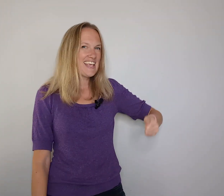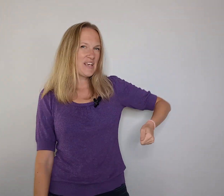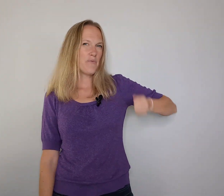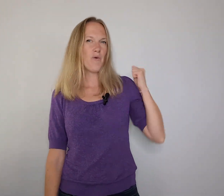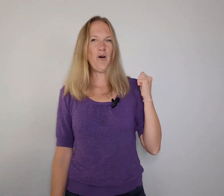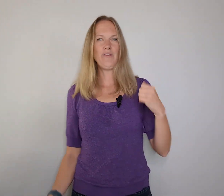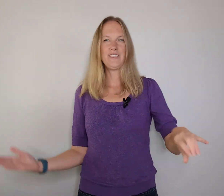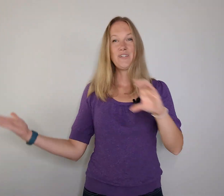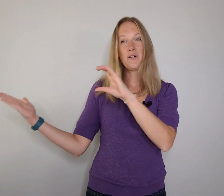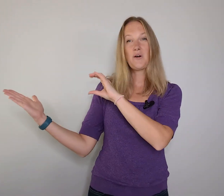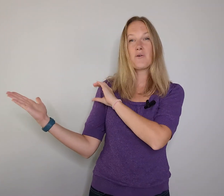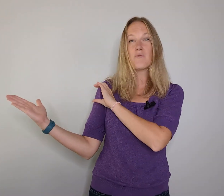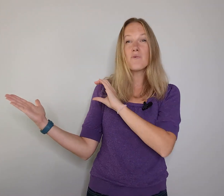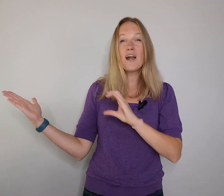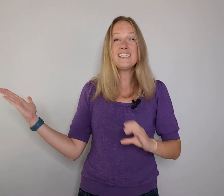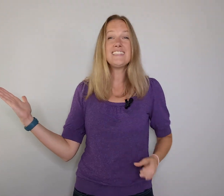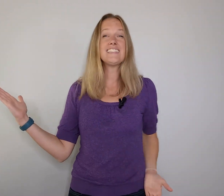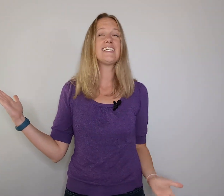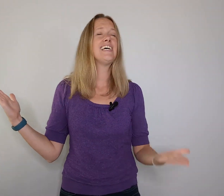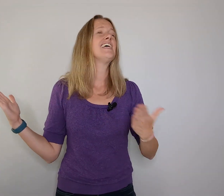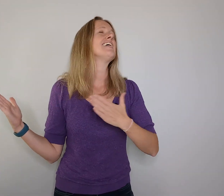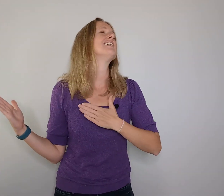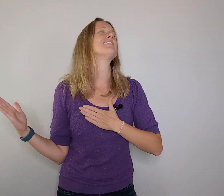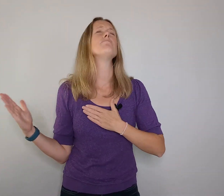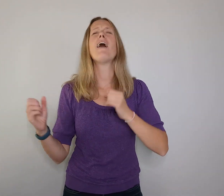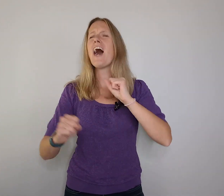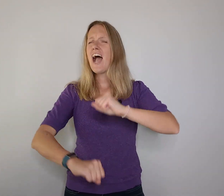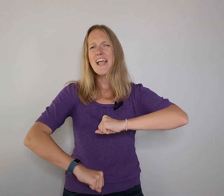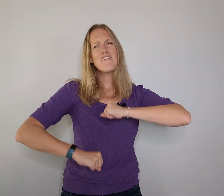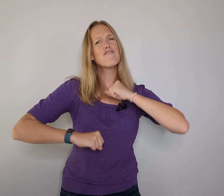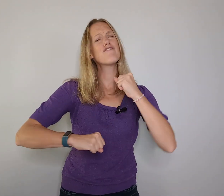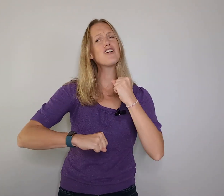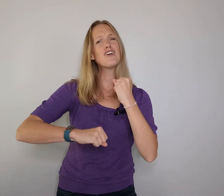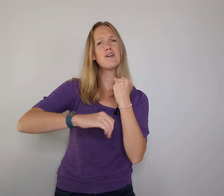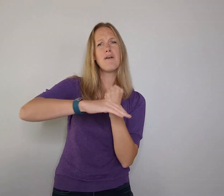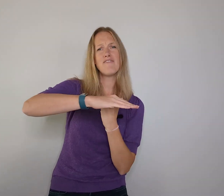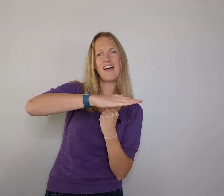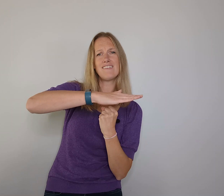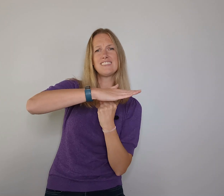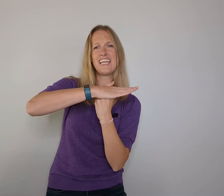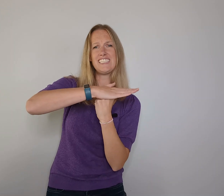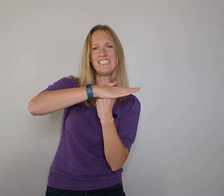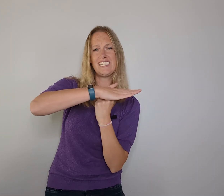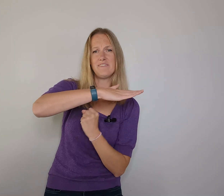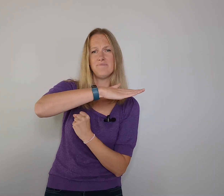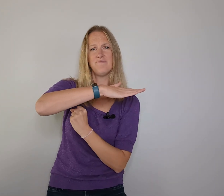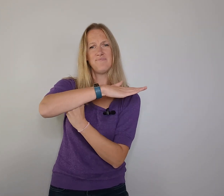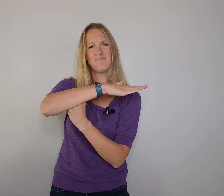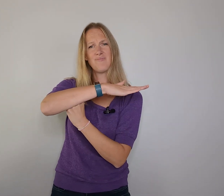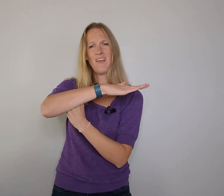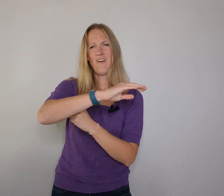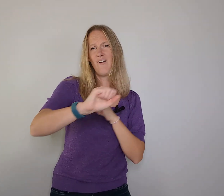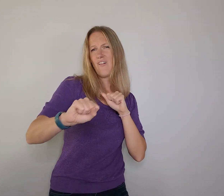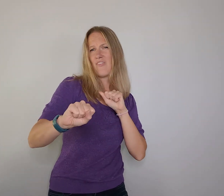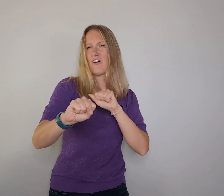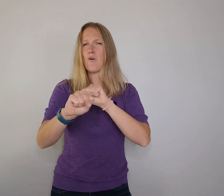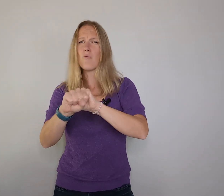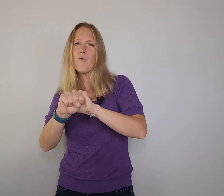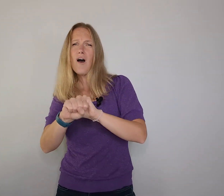He won't. Christ is my firm foundation, the